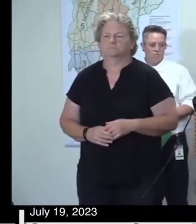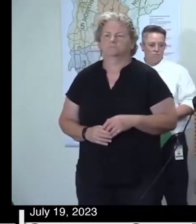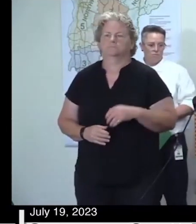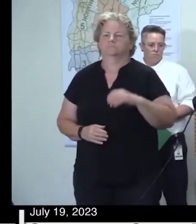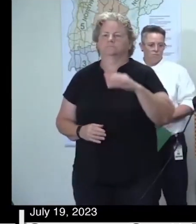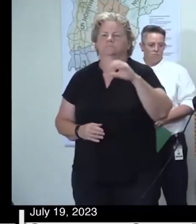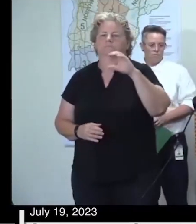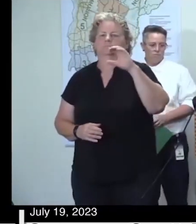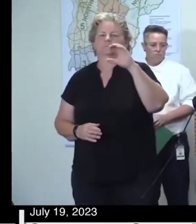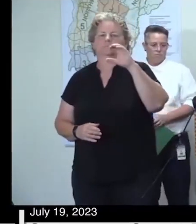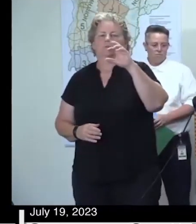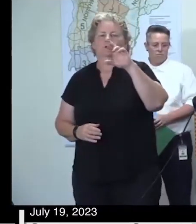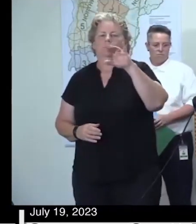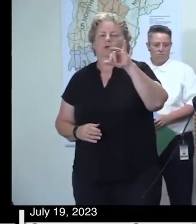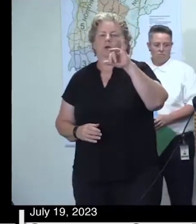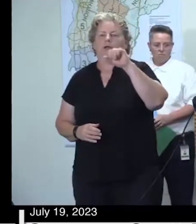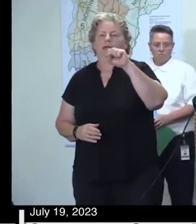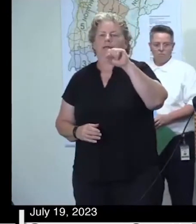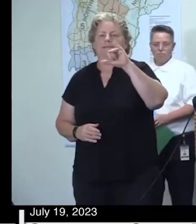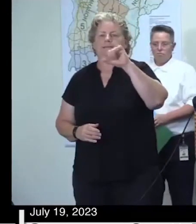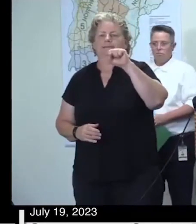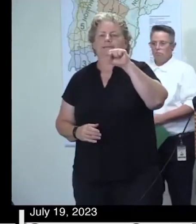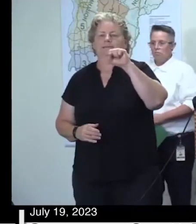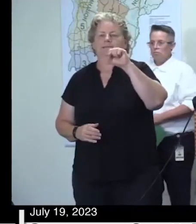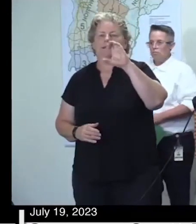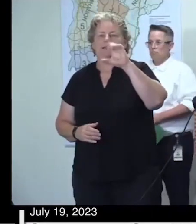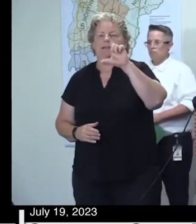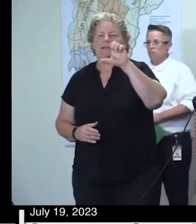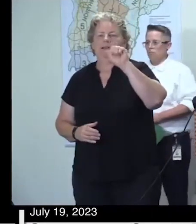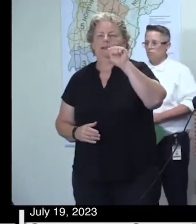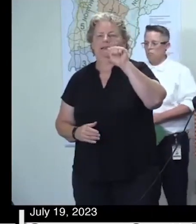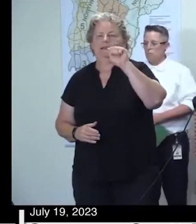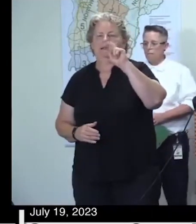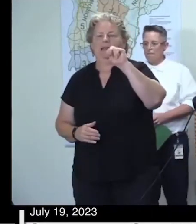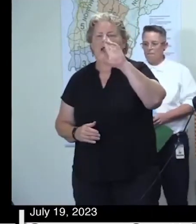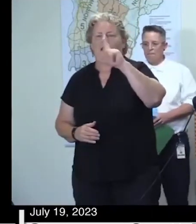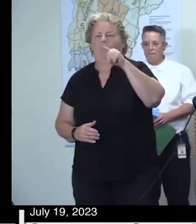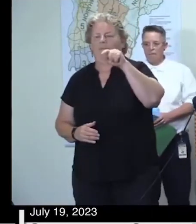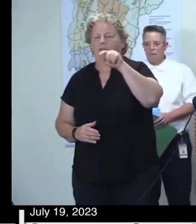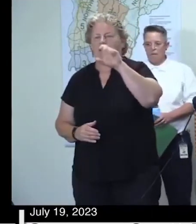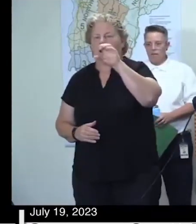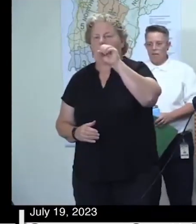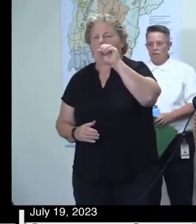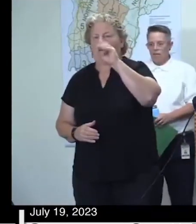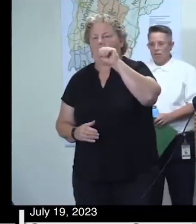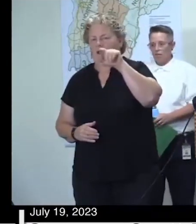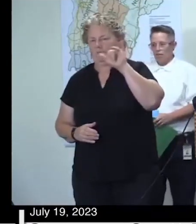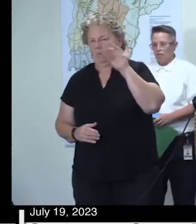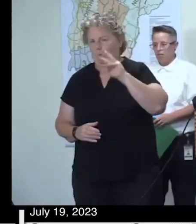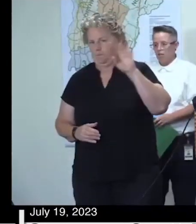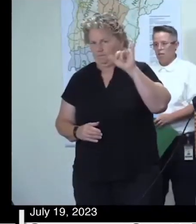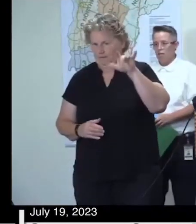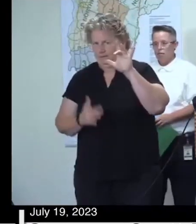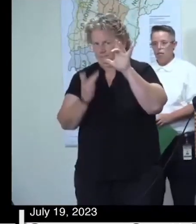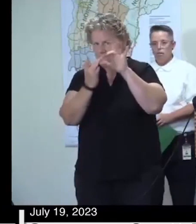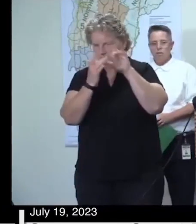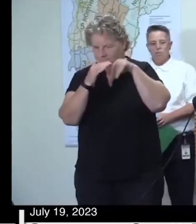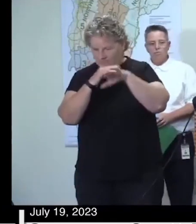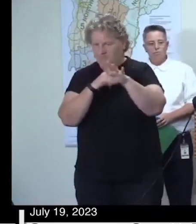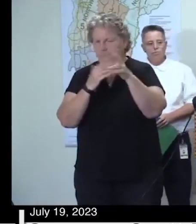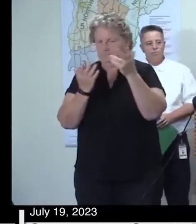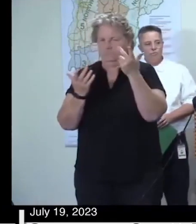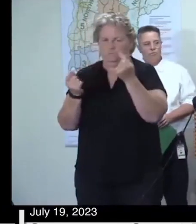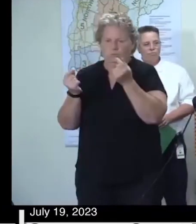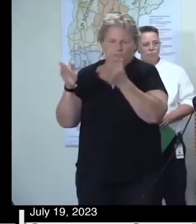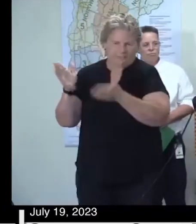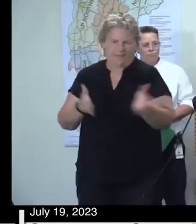the best coordination of resources. Voluntary organizations active in disaster, also known as VODA,